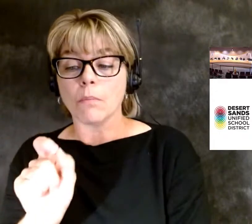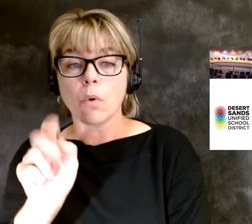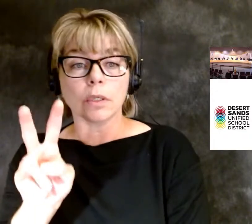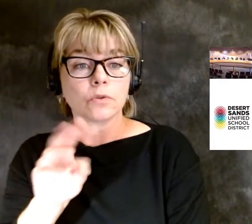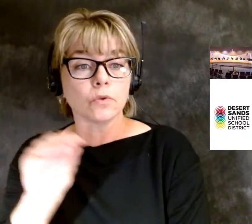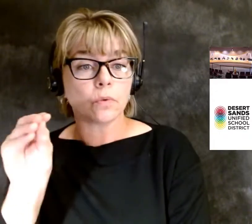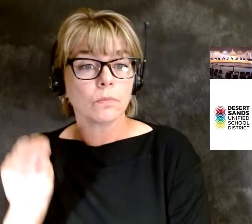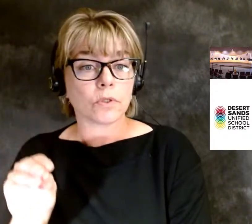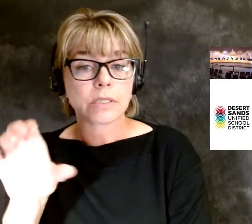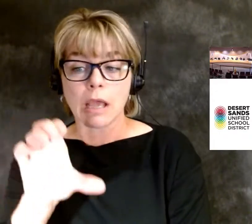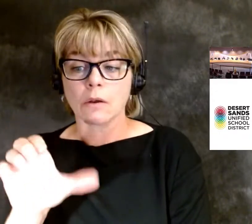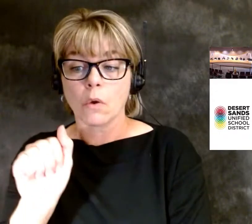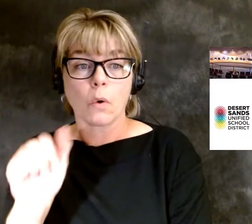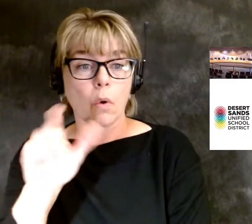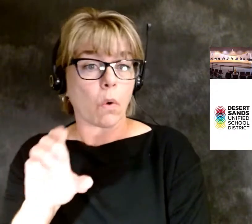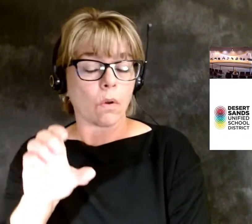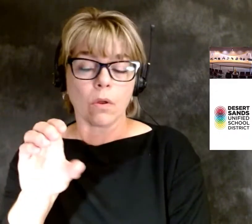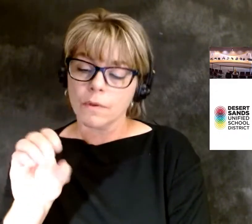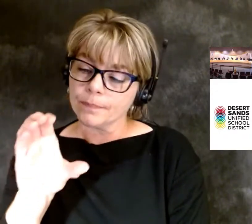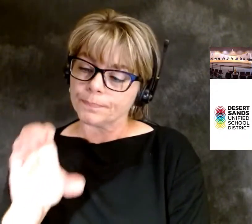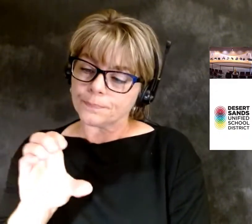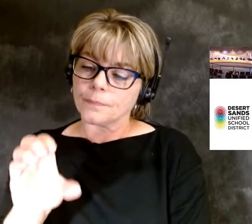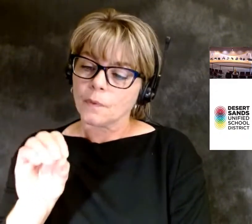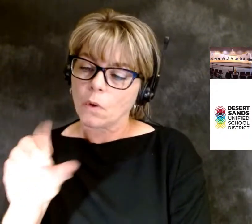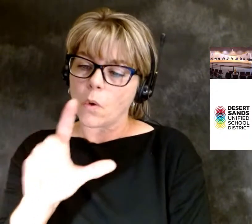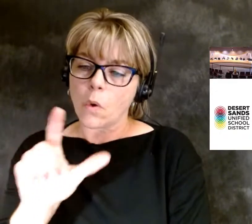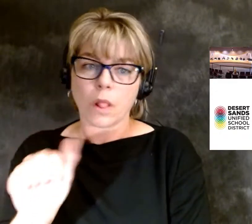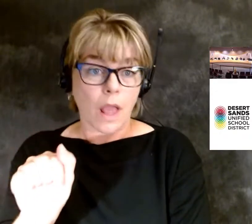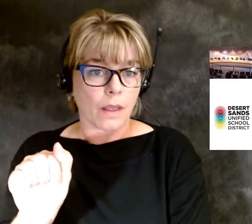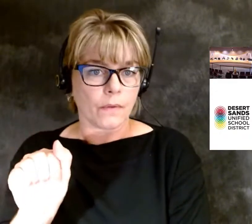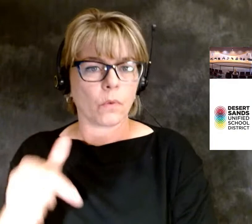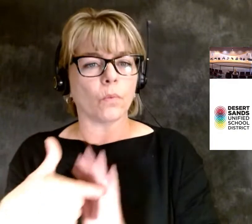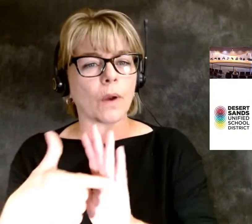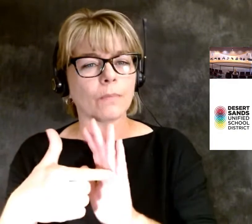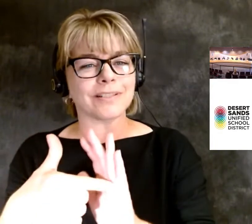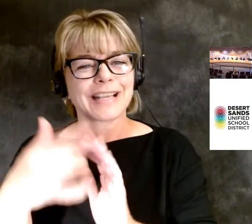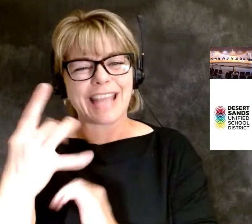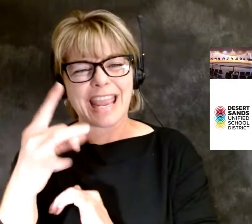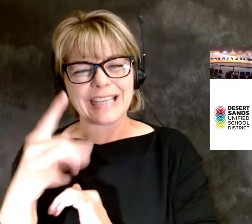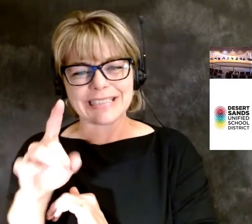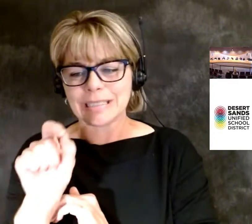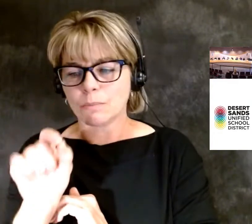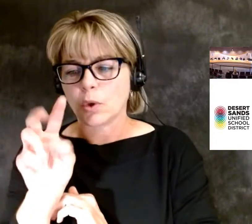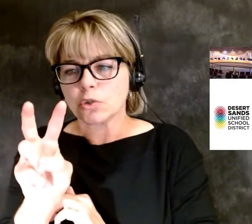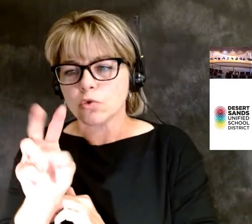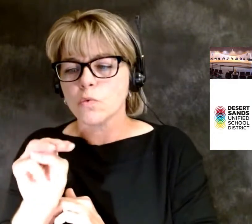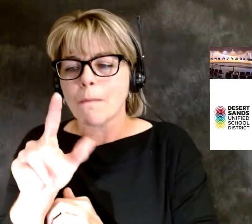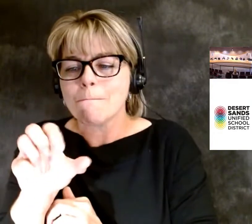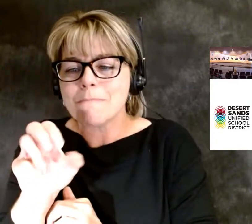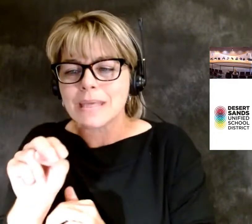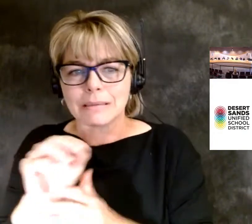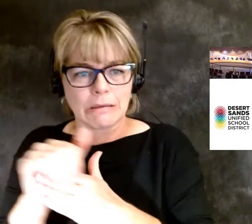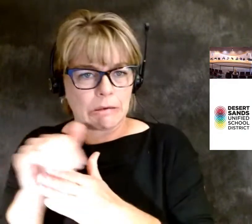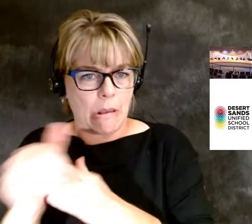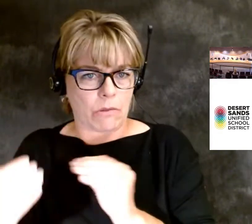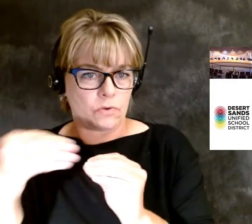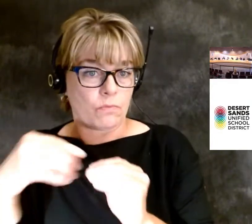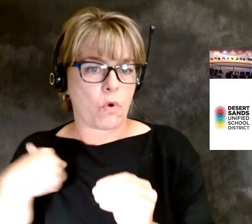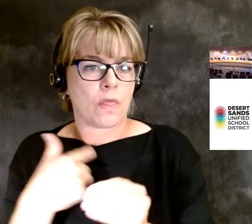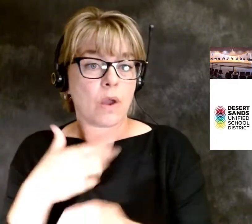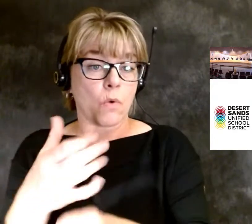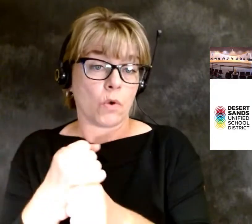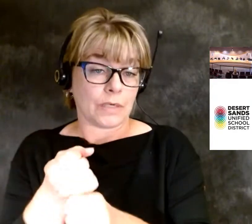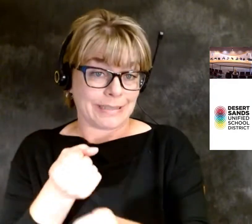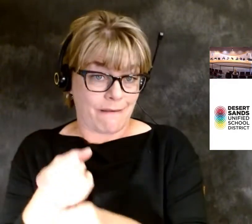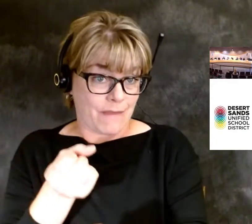8.22% COLA represents $18.2 million more that we will receive annually. So you could just even see, if